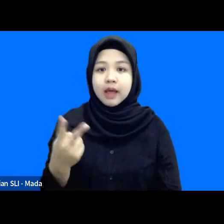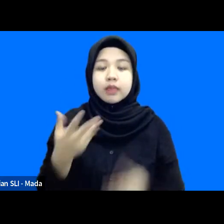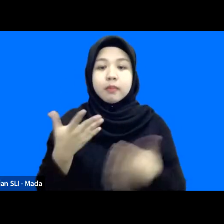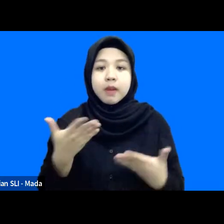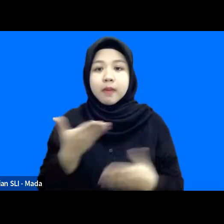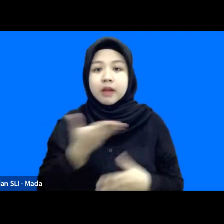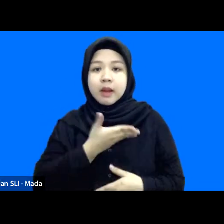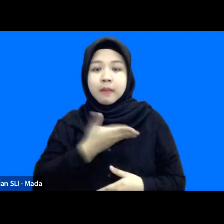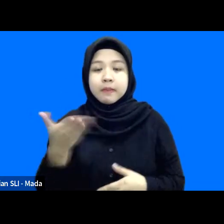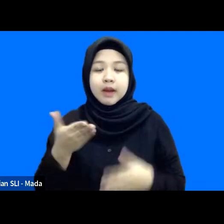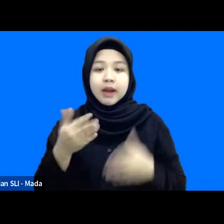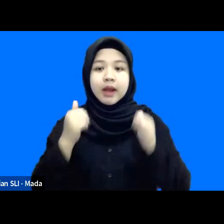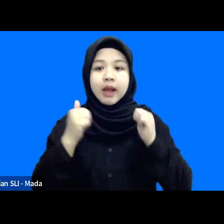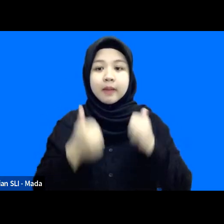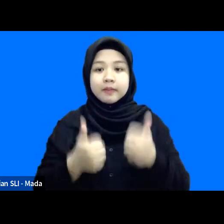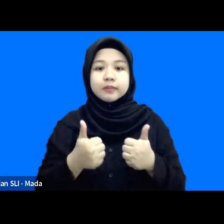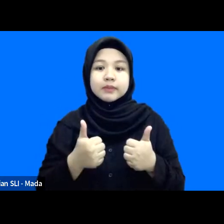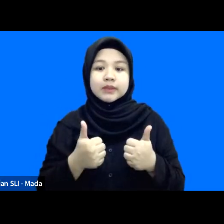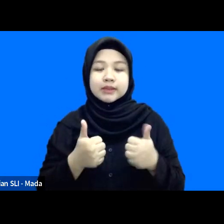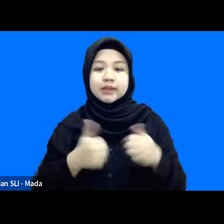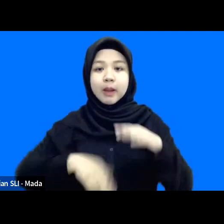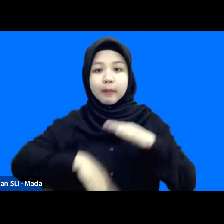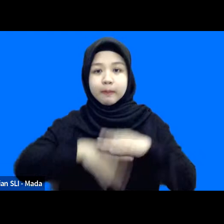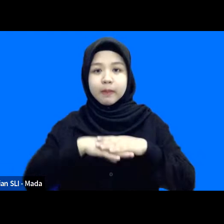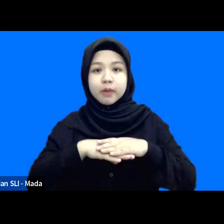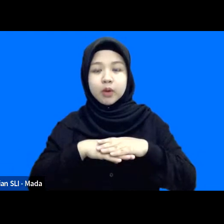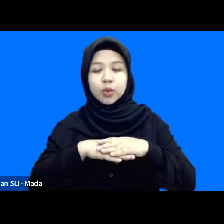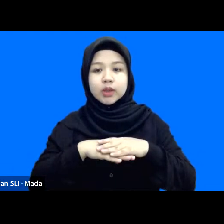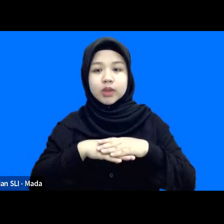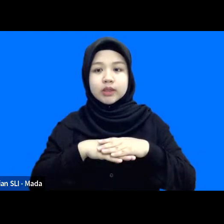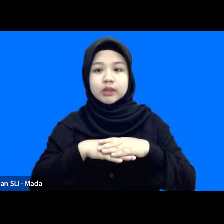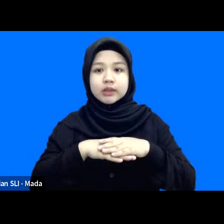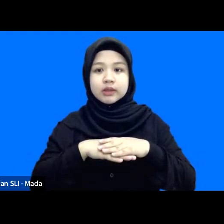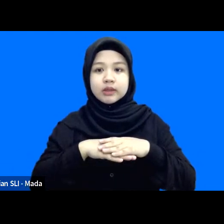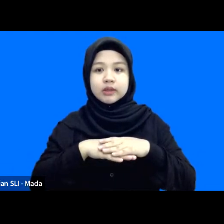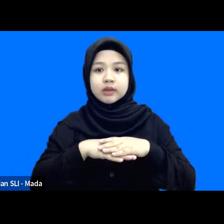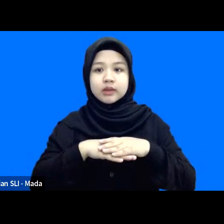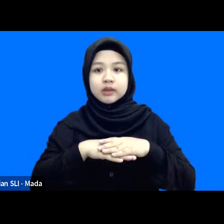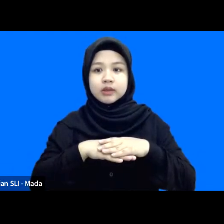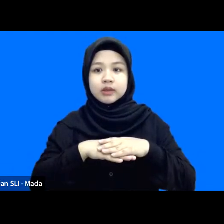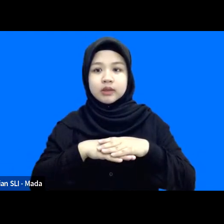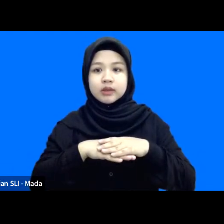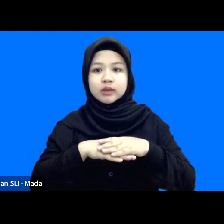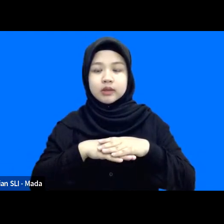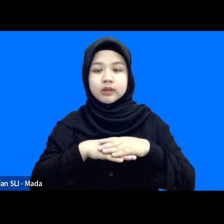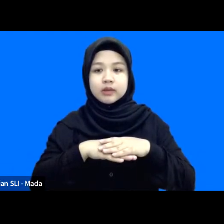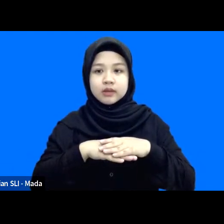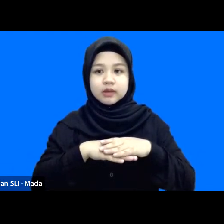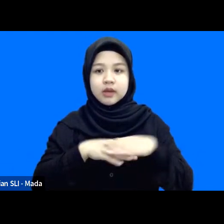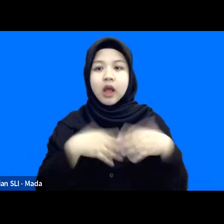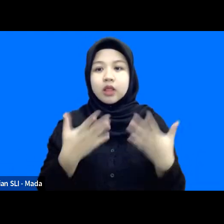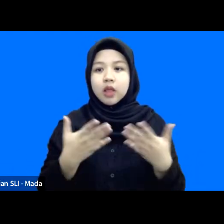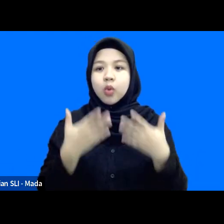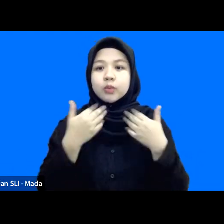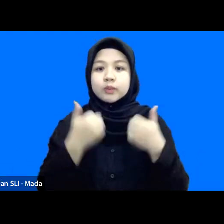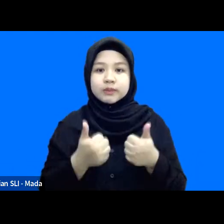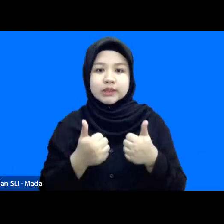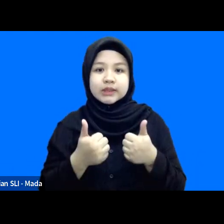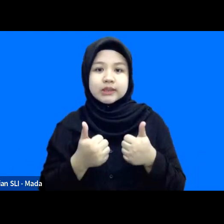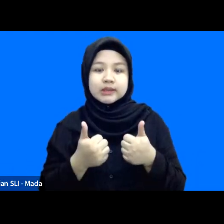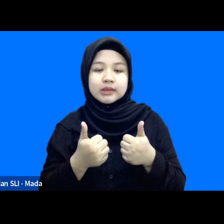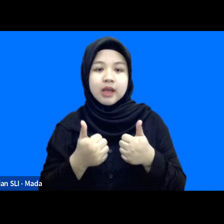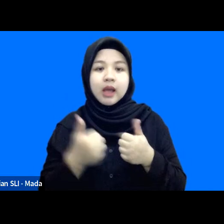fulfill the mandate that they have actually accepted, no, in order to sustain support